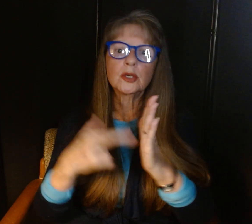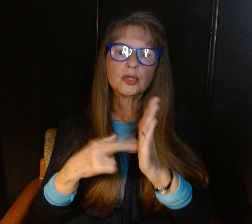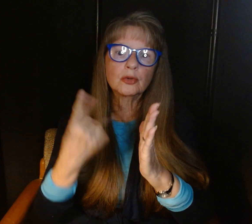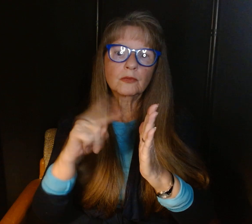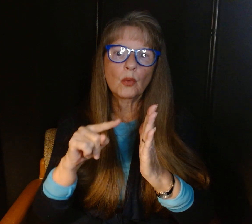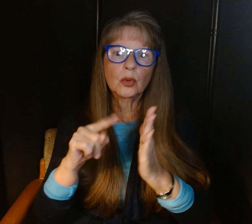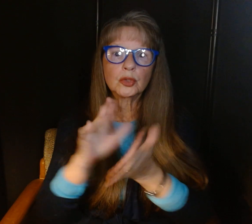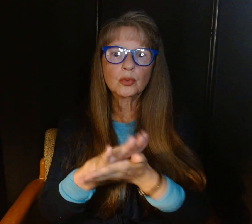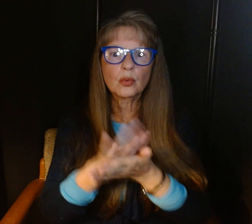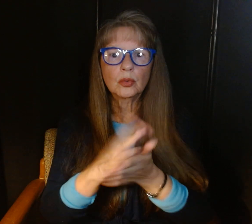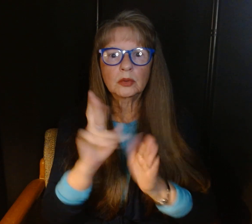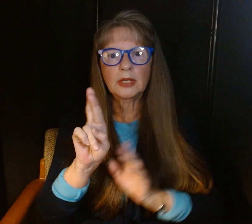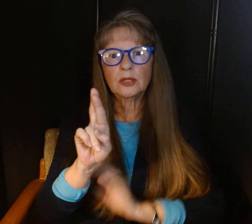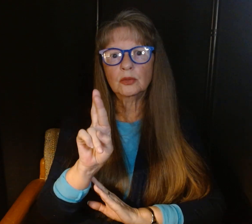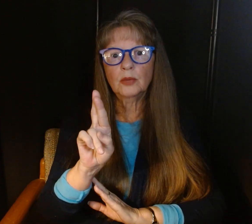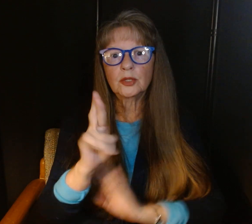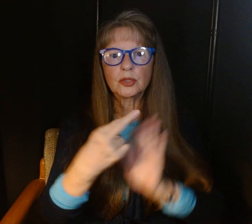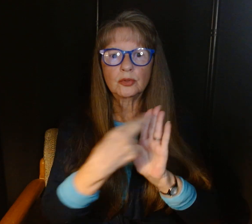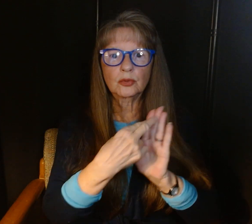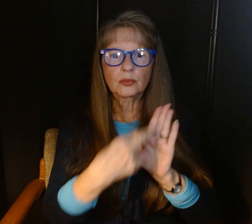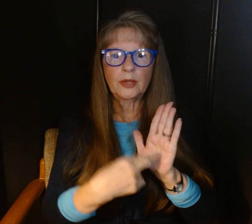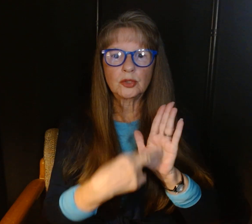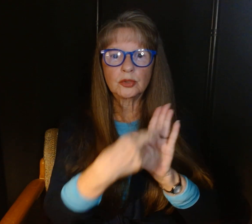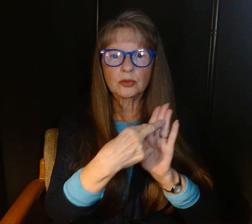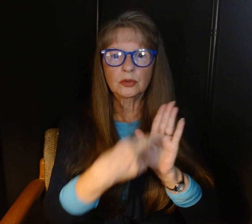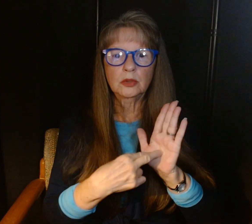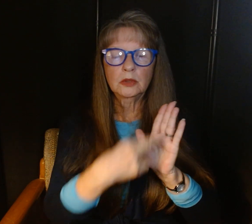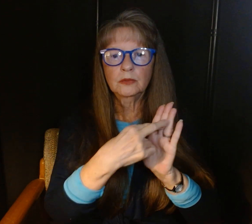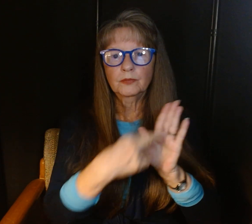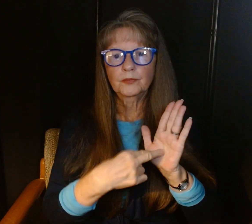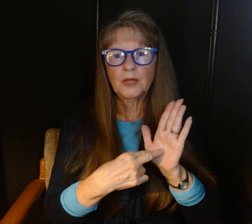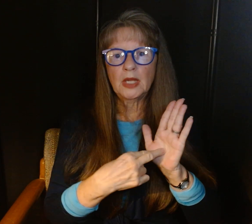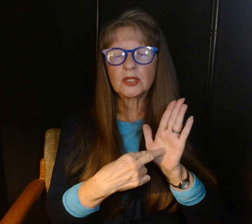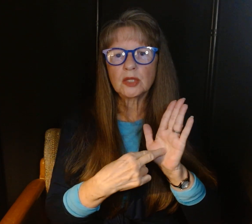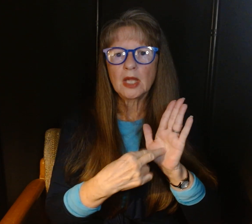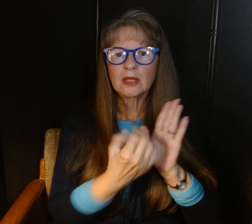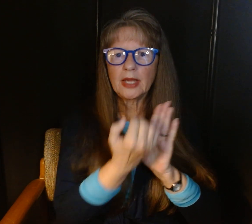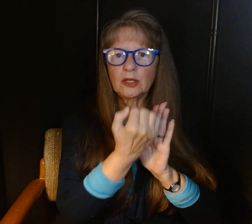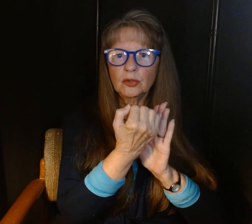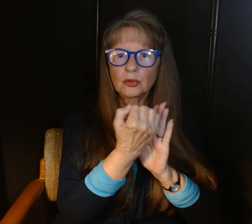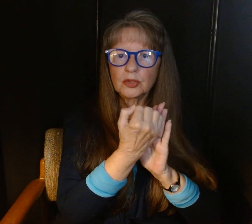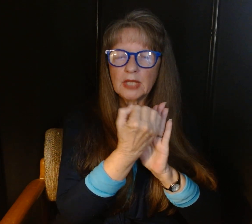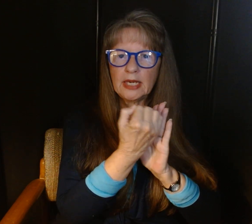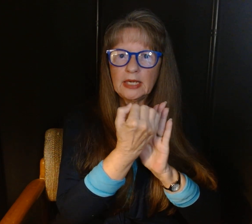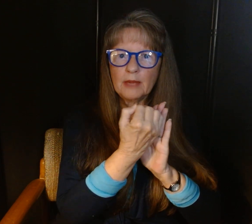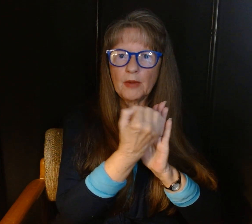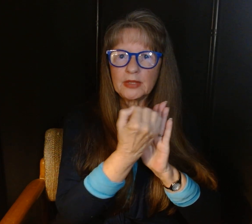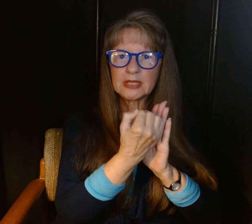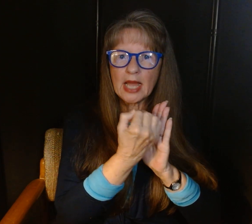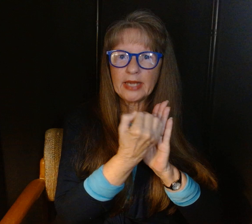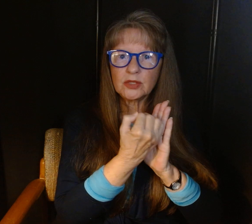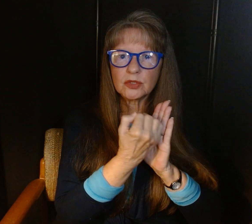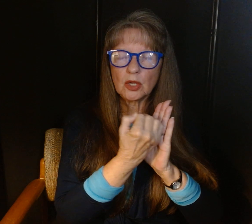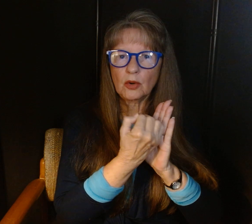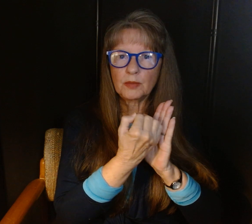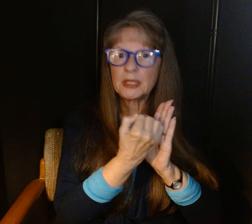register for school. And I do register. And it's like you're signing up on these lines on a piece of